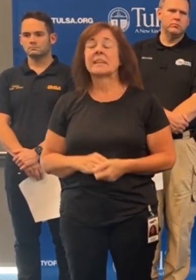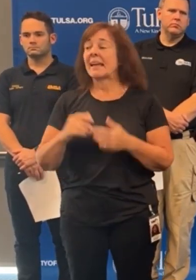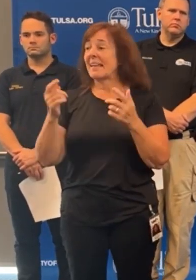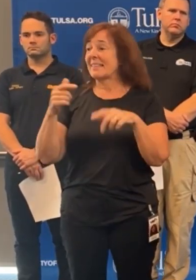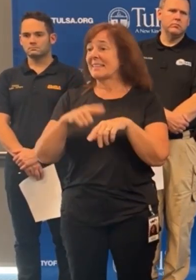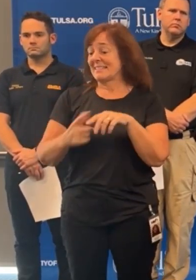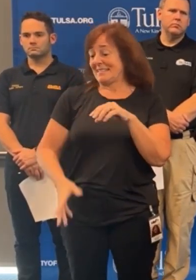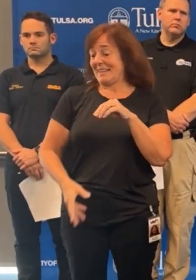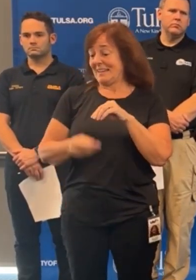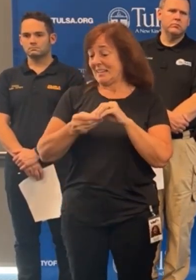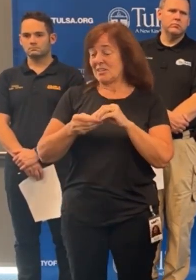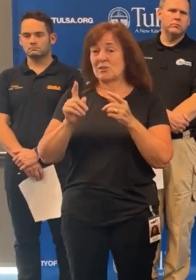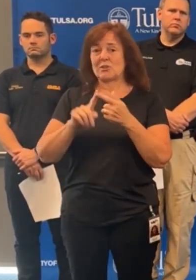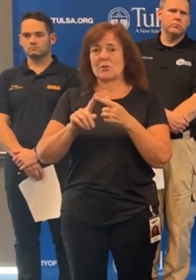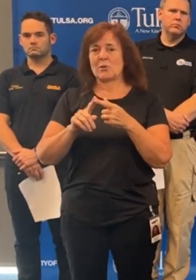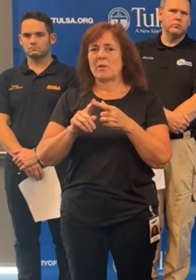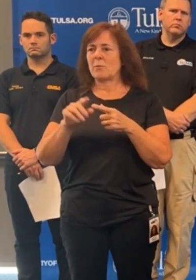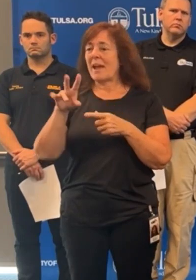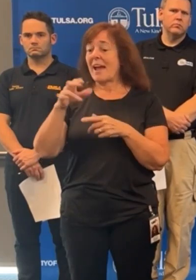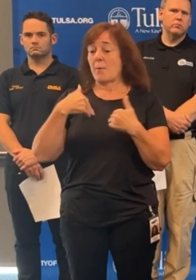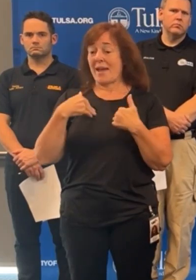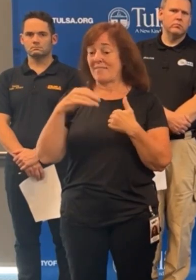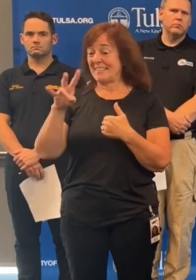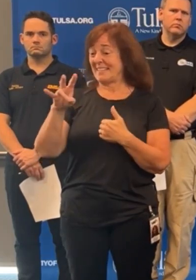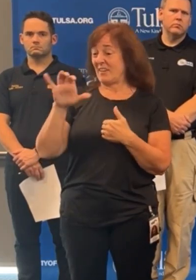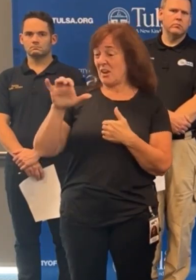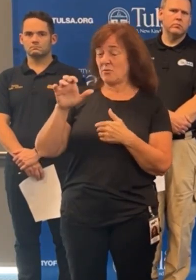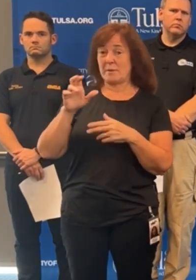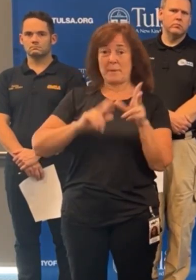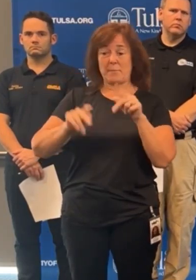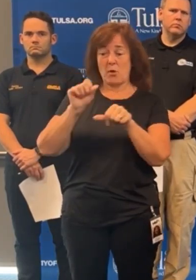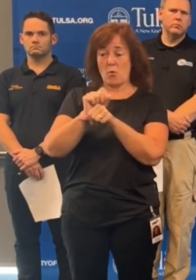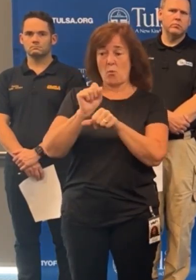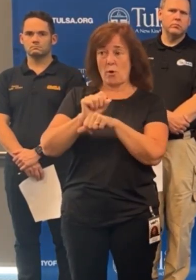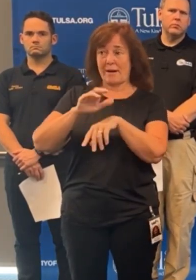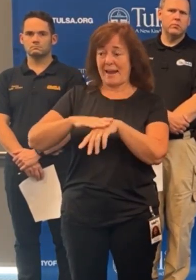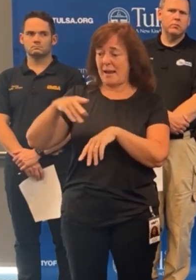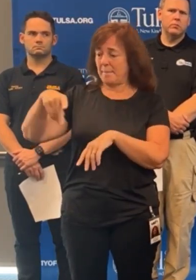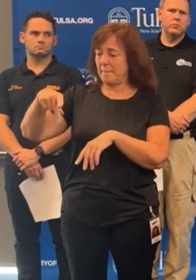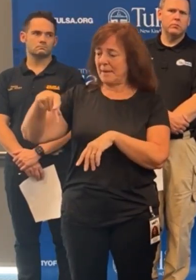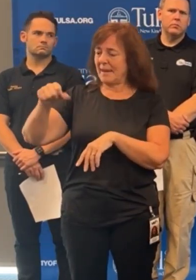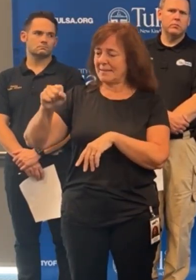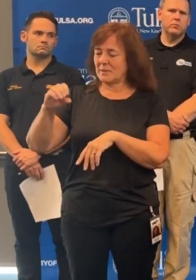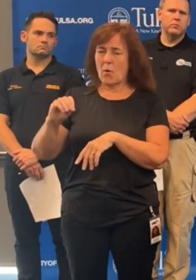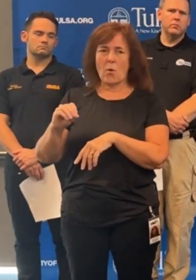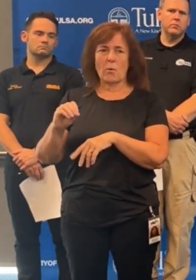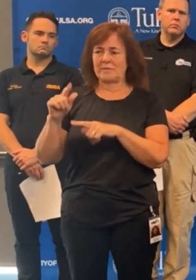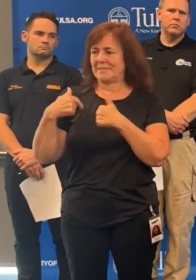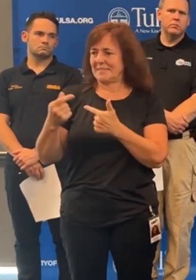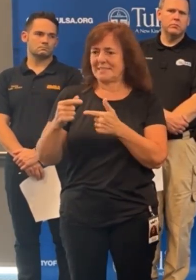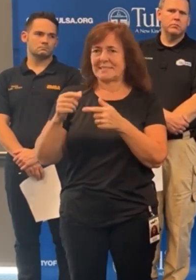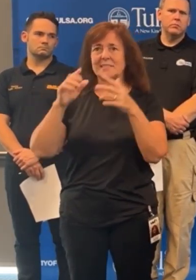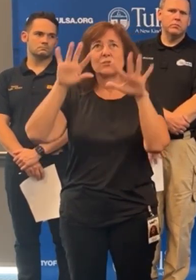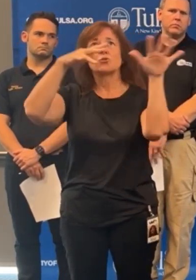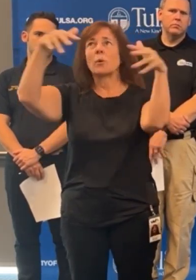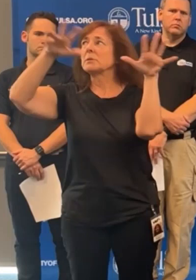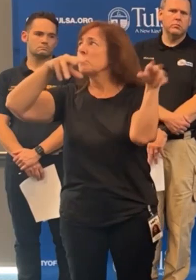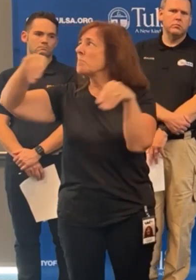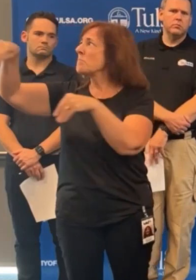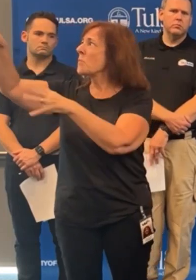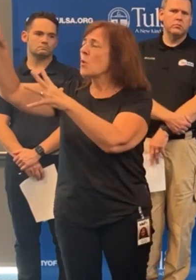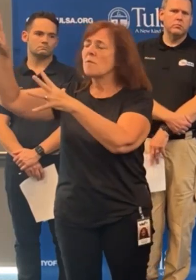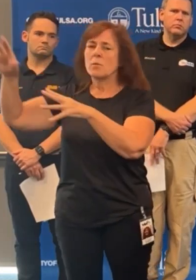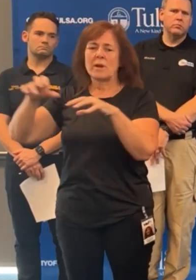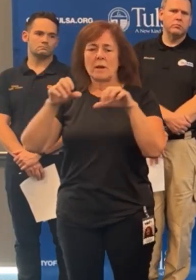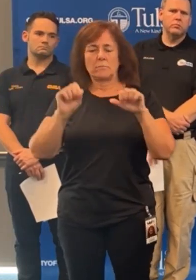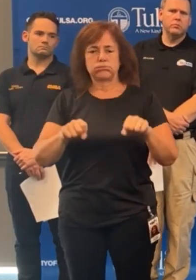is in addition to the over 700 PSO personnel who have been working since the storm subsided. Our system